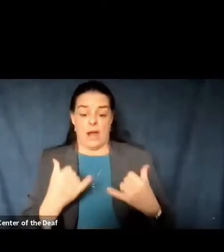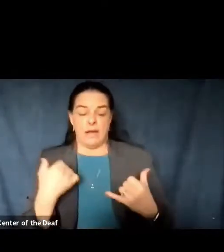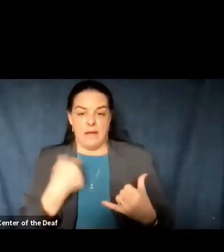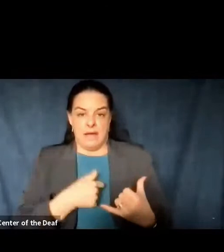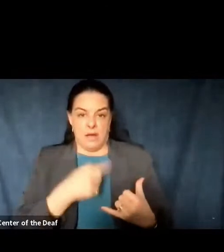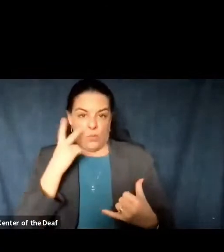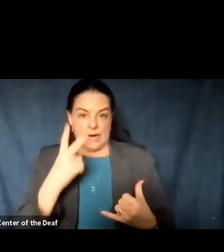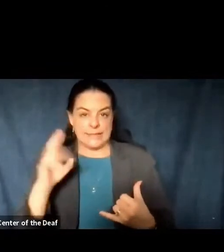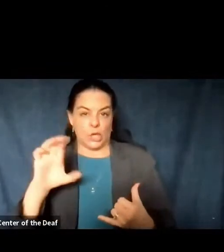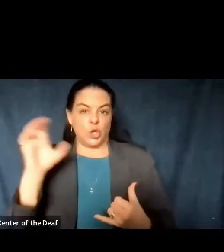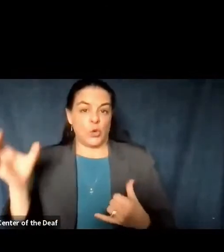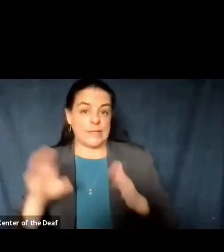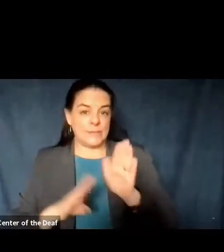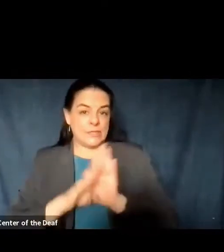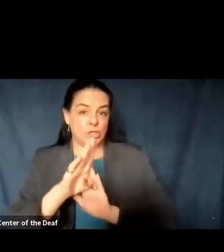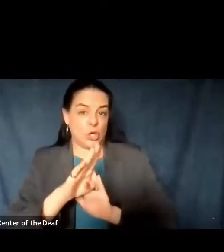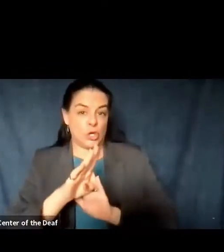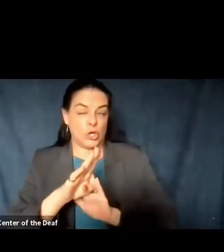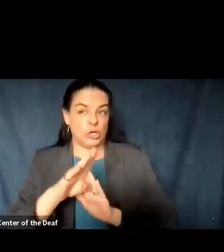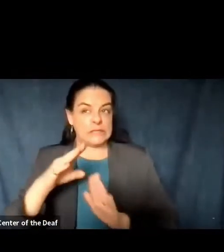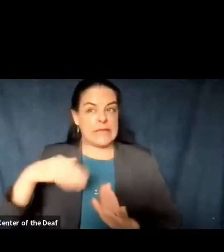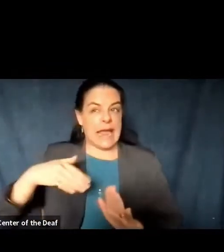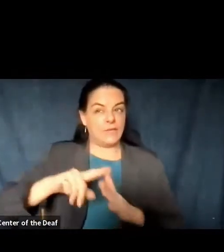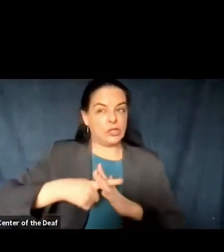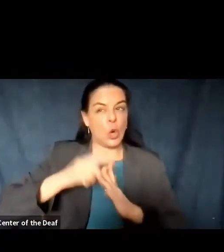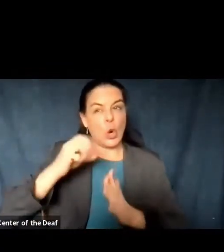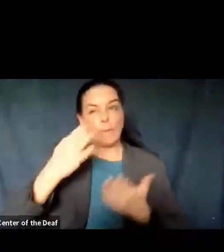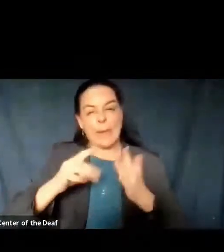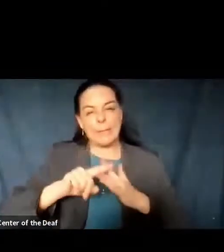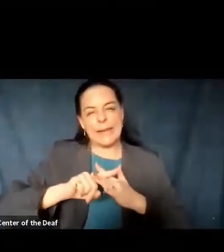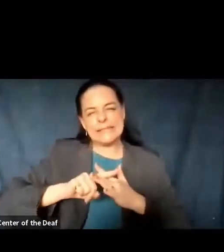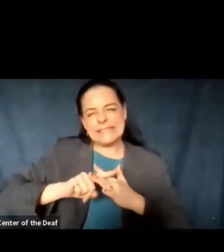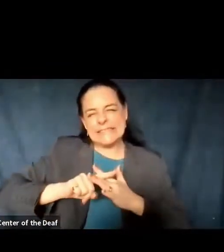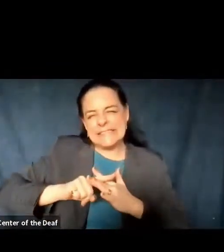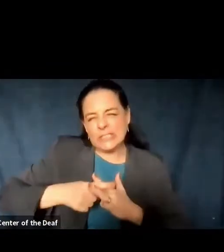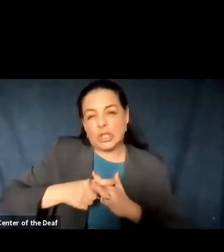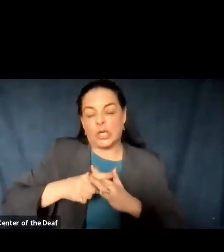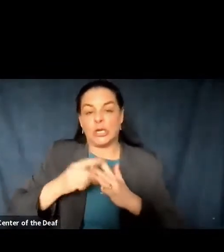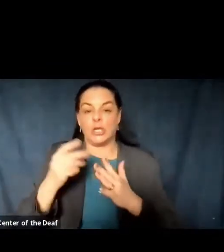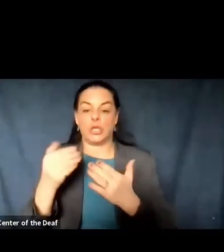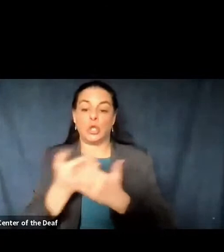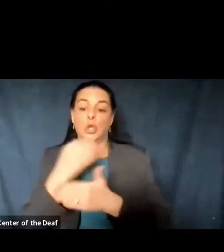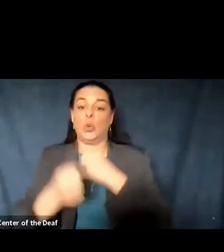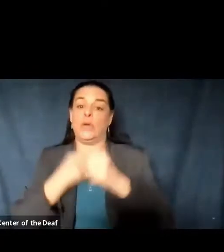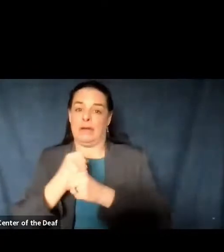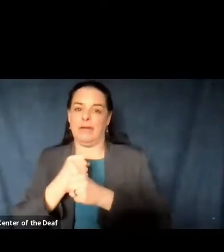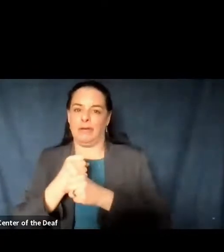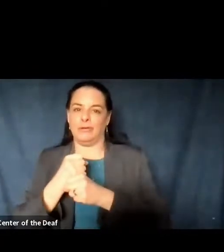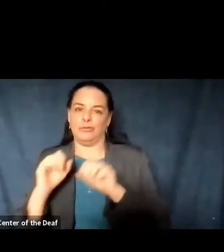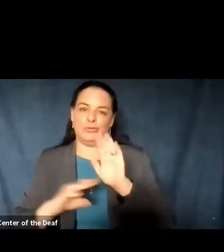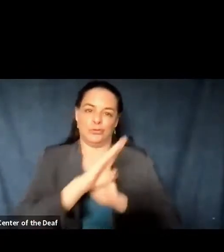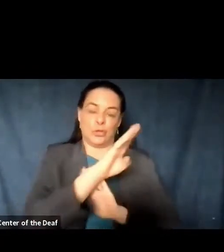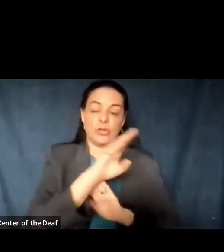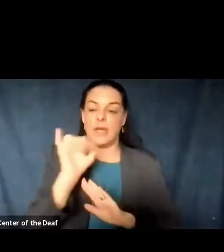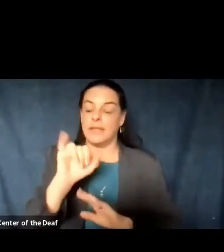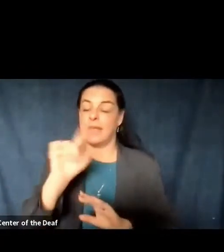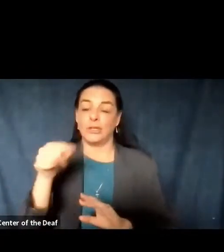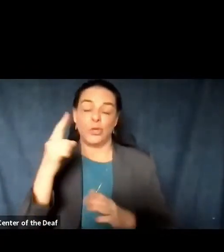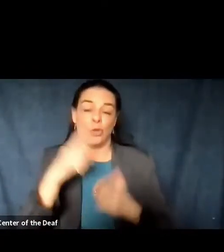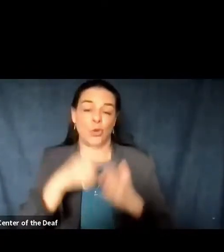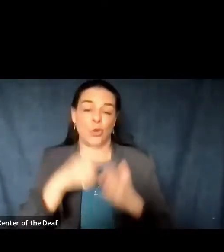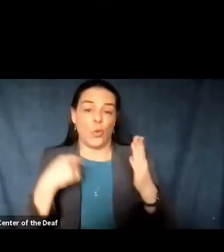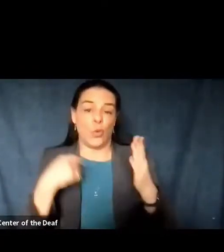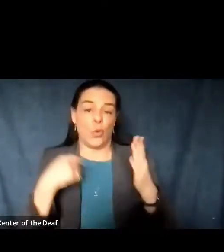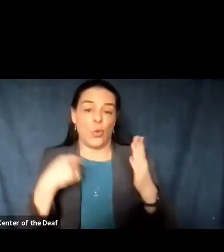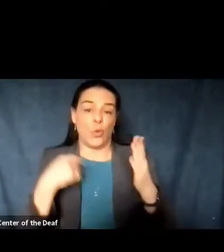not yet started, or maybe are at the very beginning of seeing New Year's surge. And this is just what we've seen throughout this pandemic of what